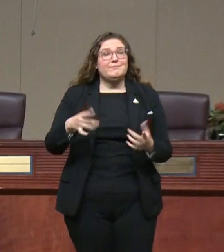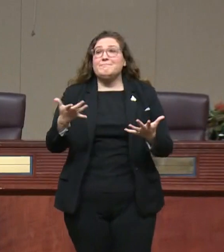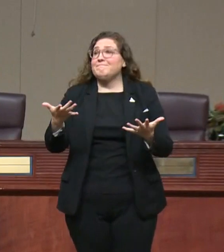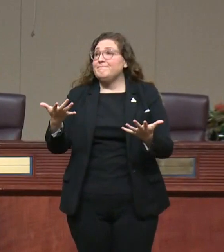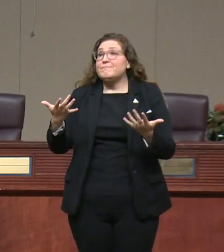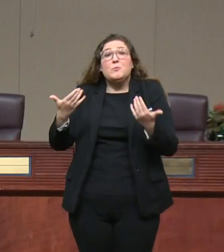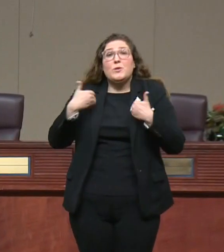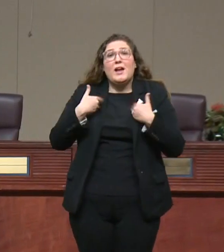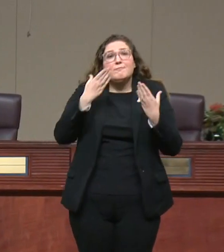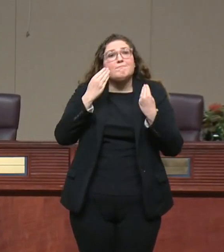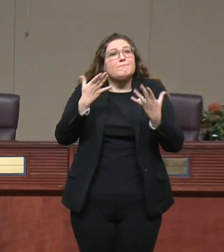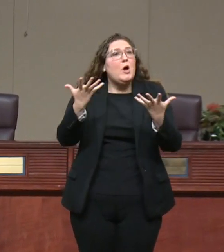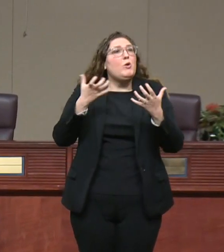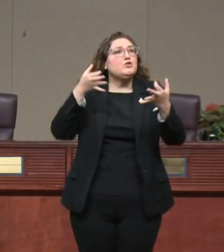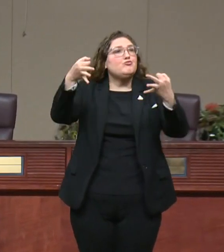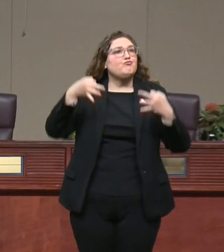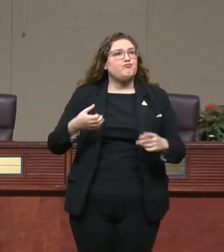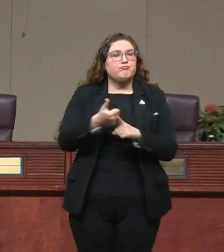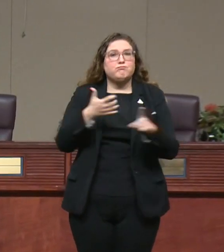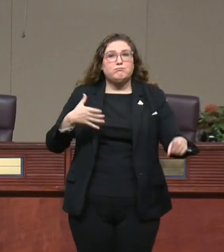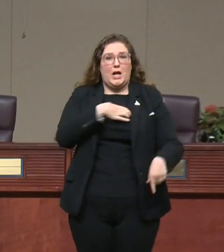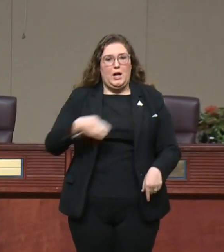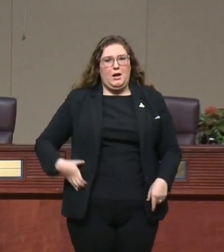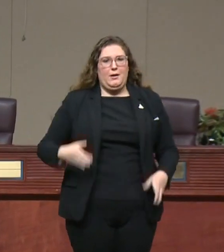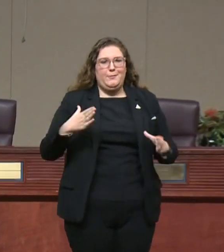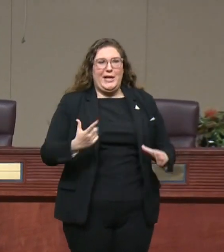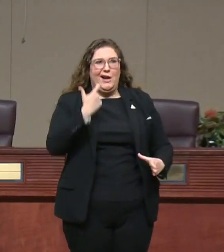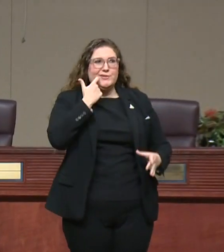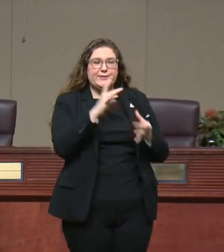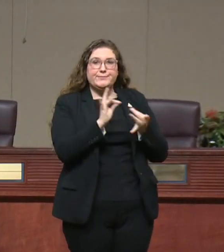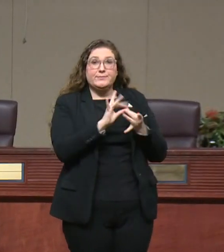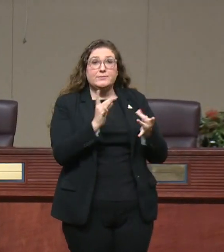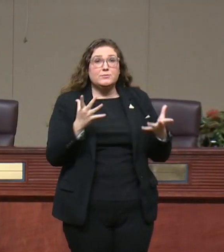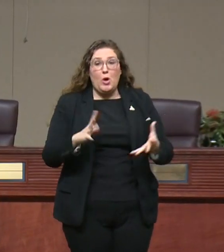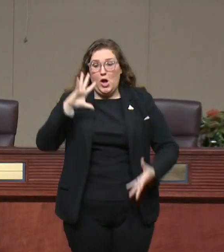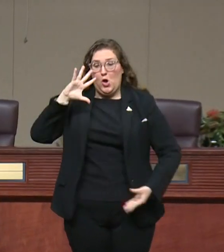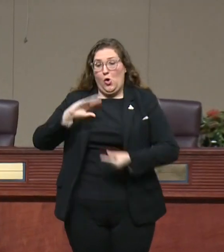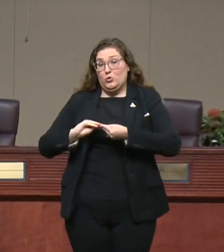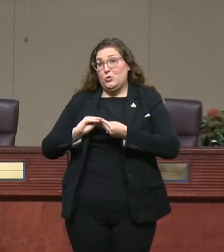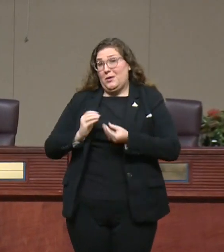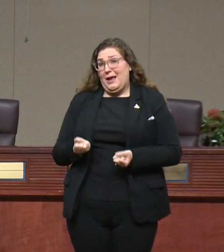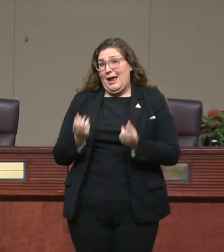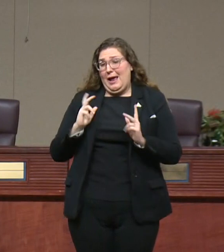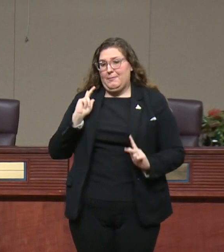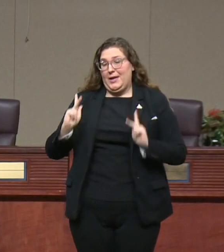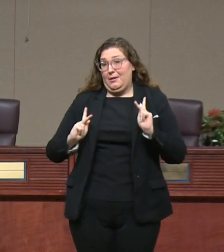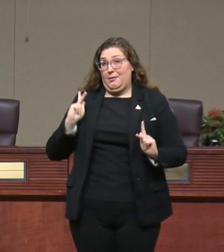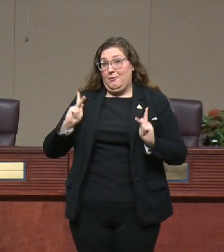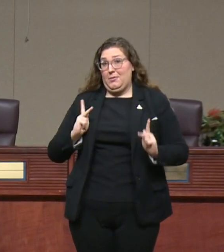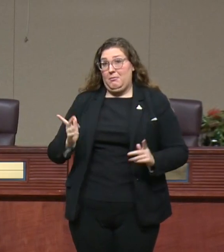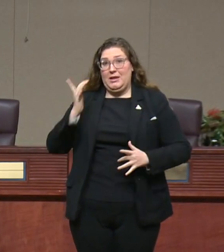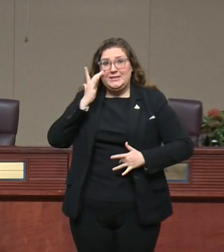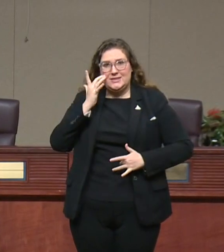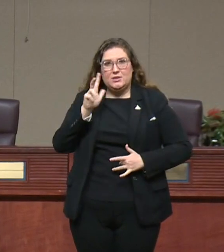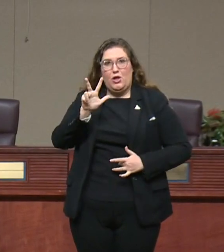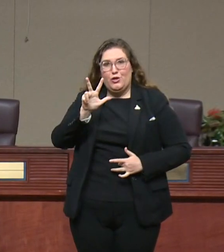you. As the Mayor mentioned, we have a total number of cases accumulative of